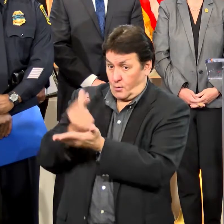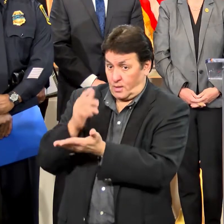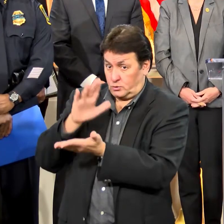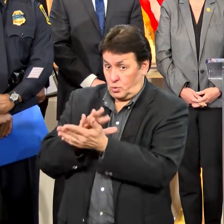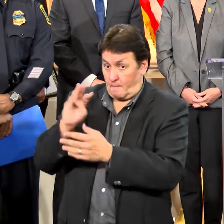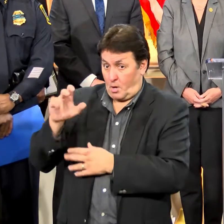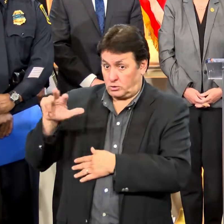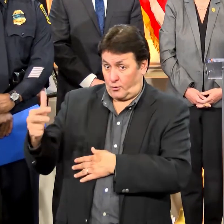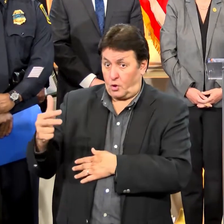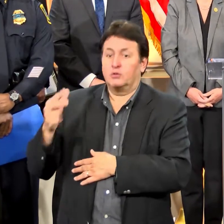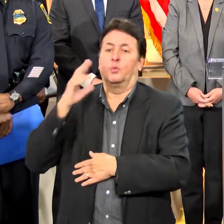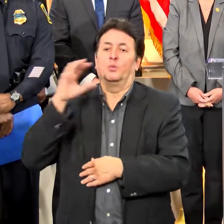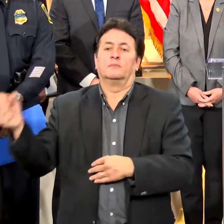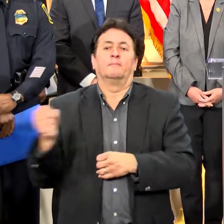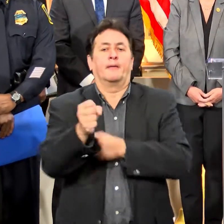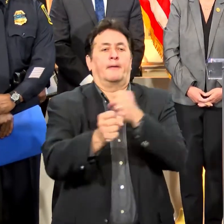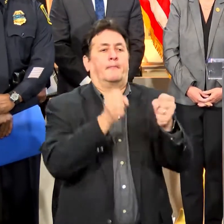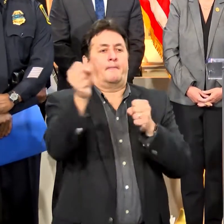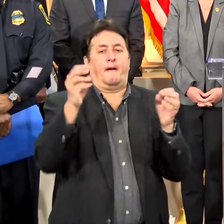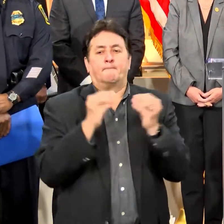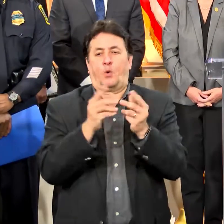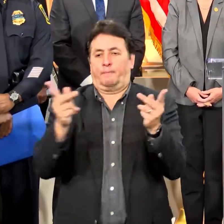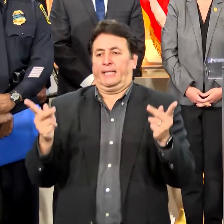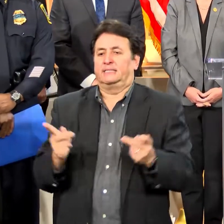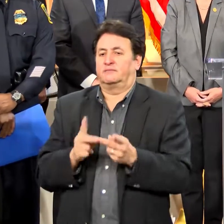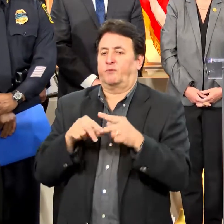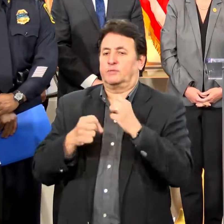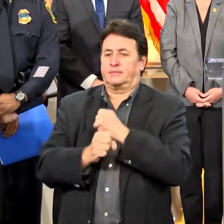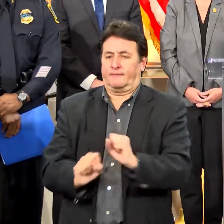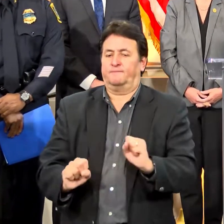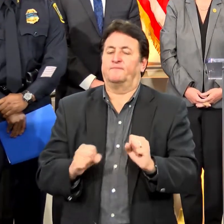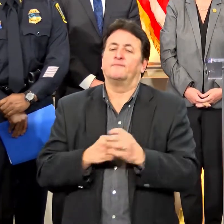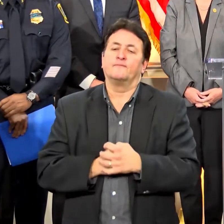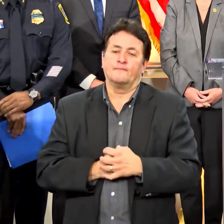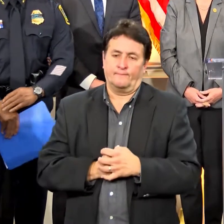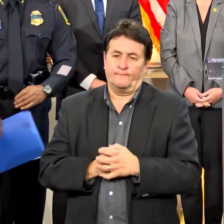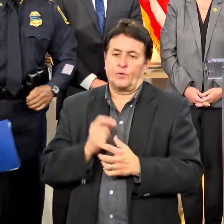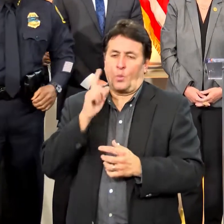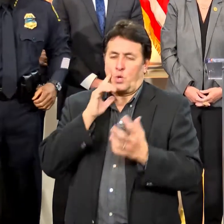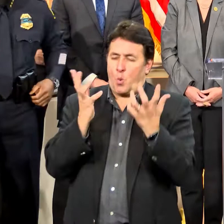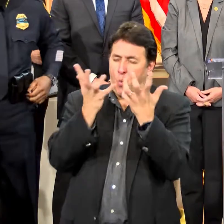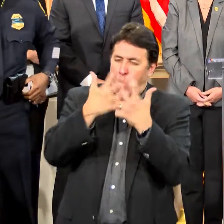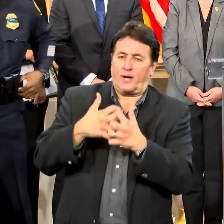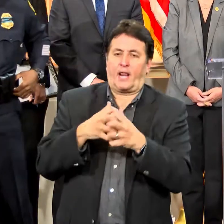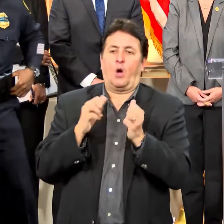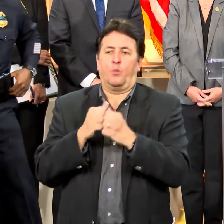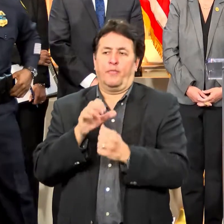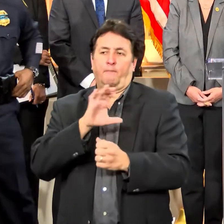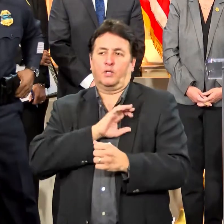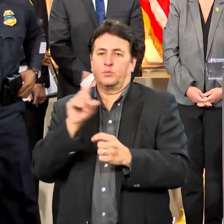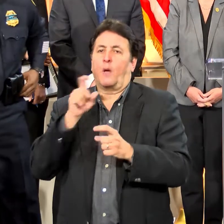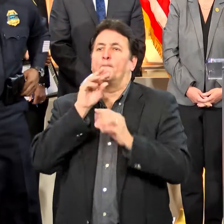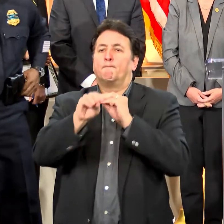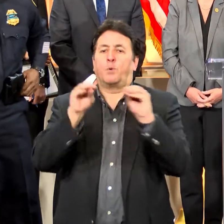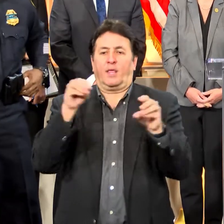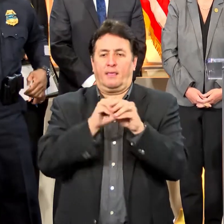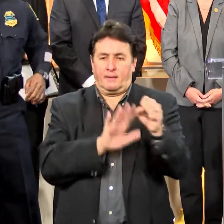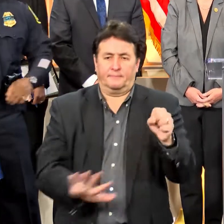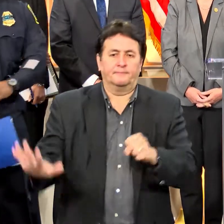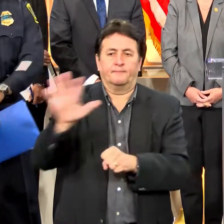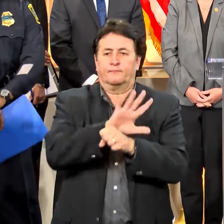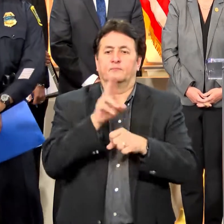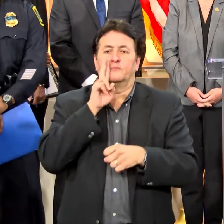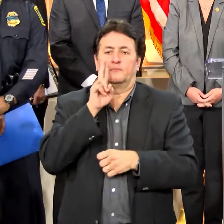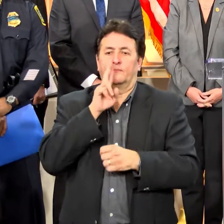the ground, and we will move forward in getting that done. The cost of this initiative will be